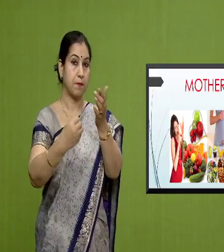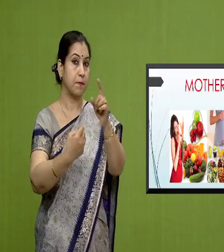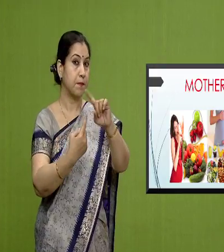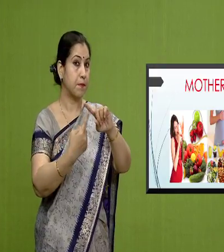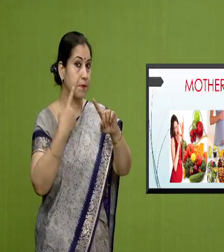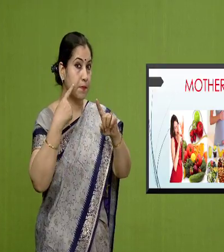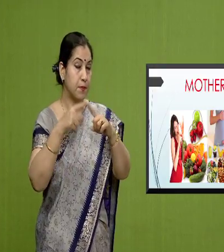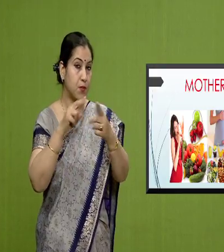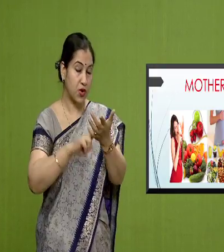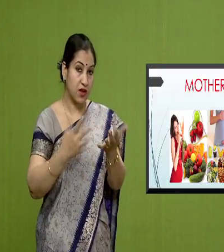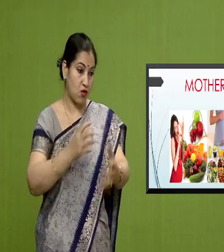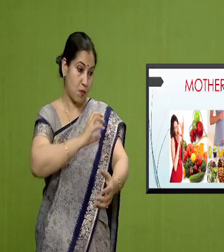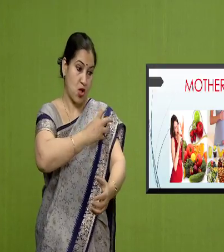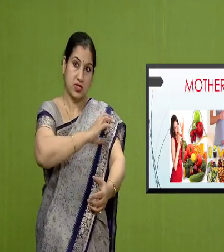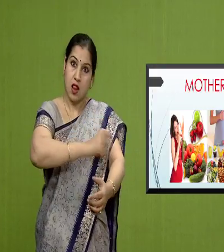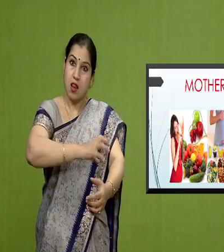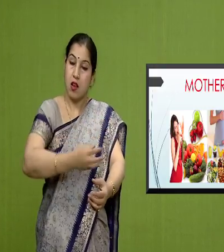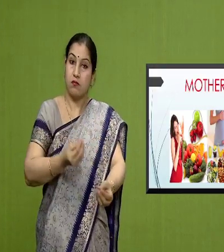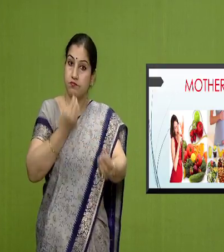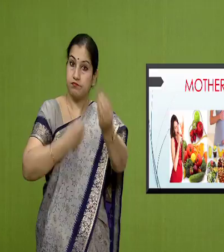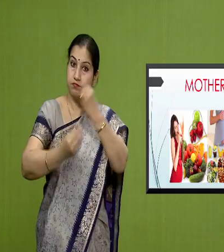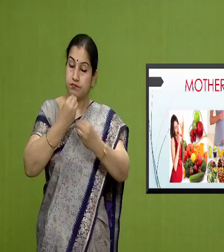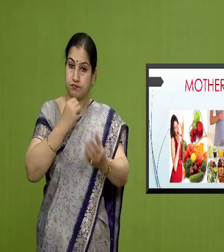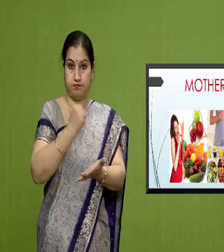required for muscle development,